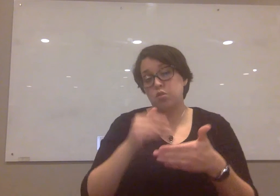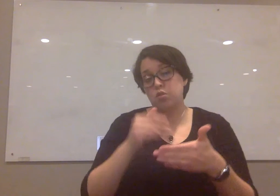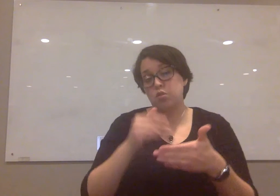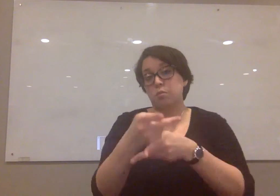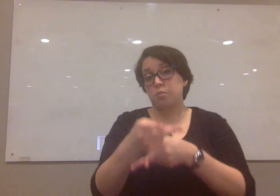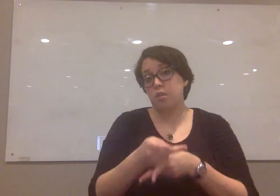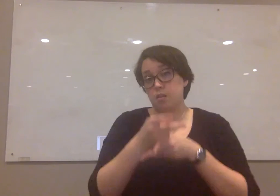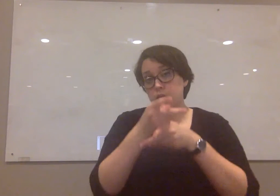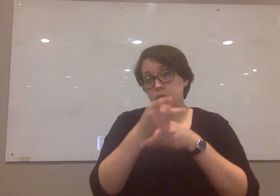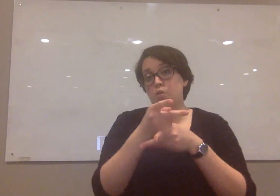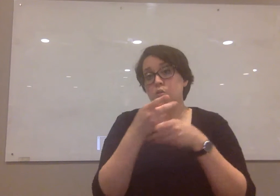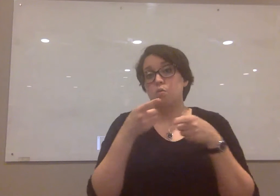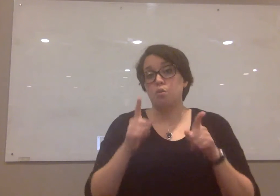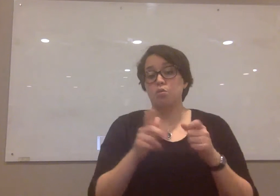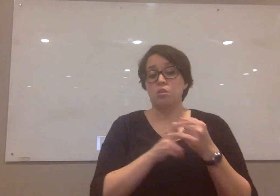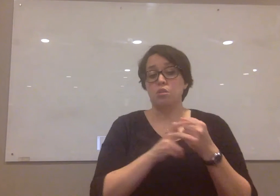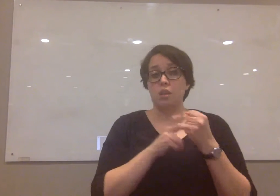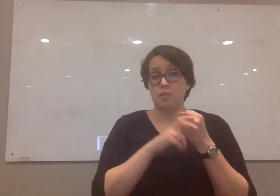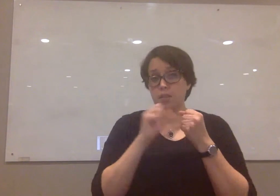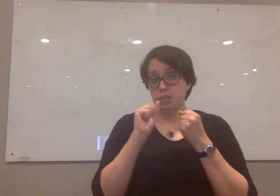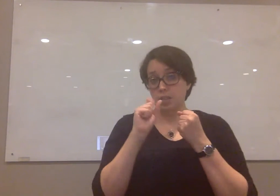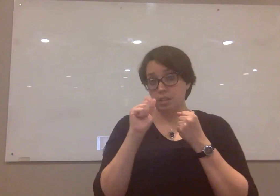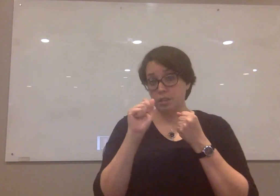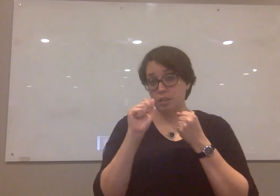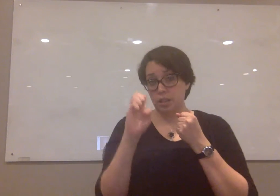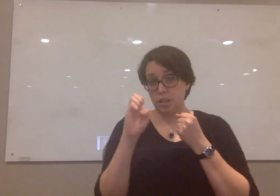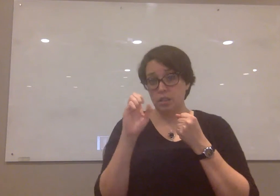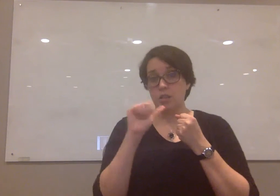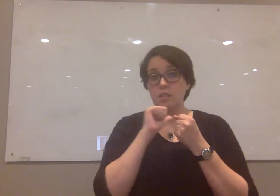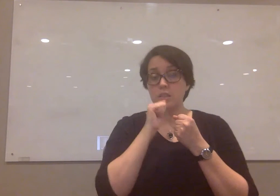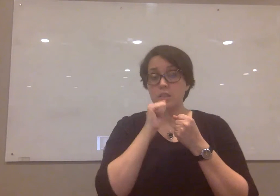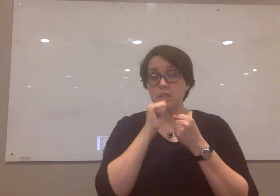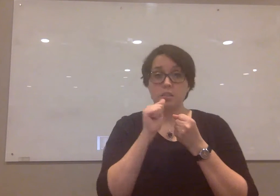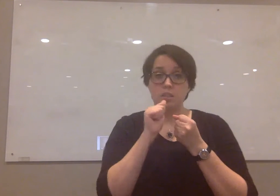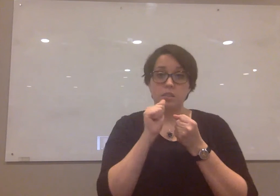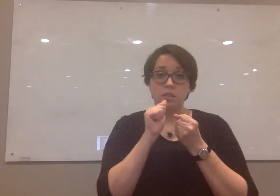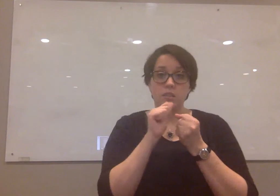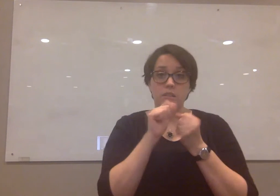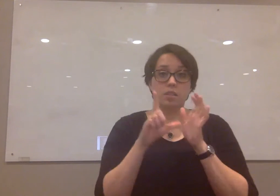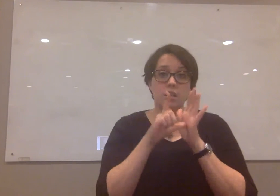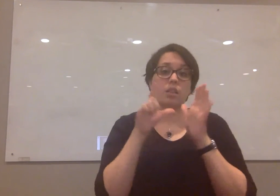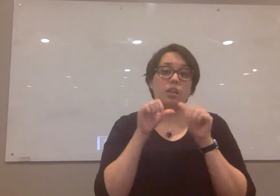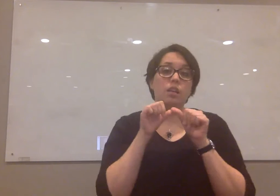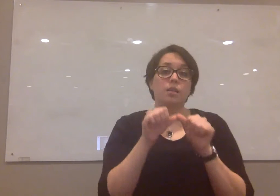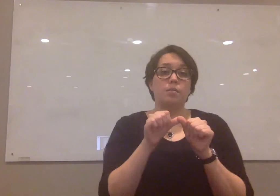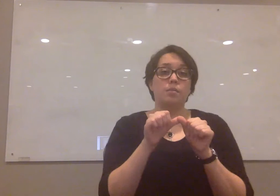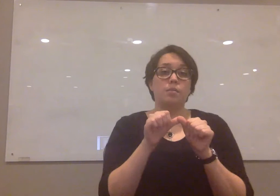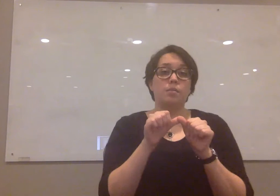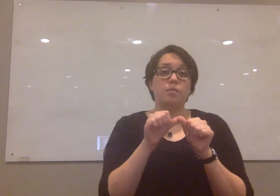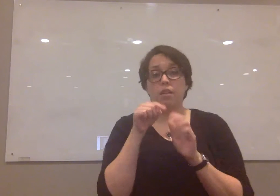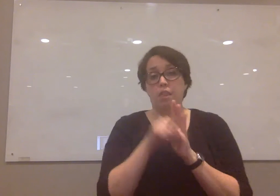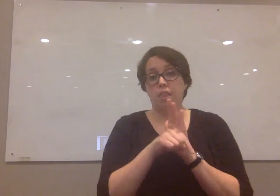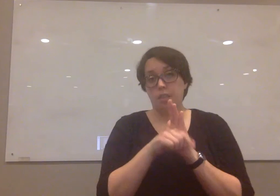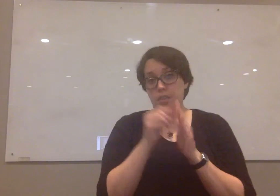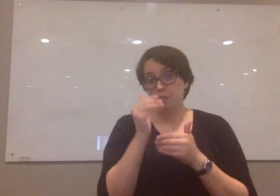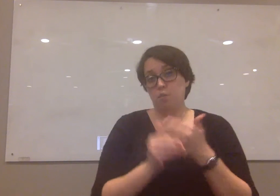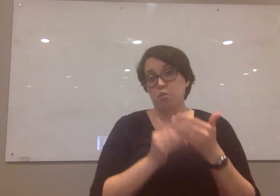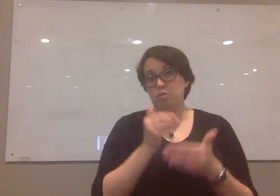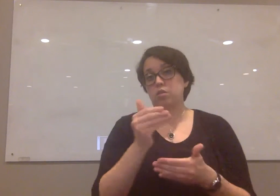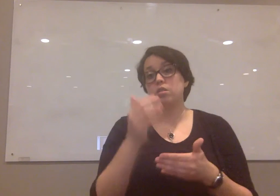when saving state that it's not going to instantly keep killing the process. Now, part of that is if it keeps killing the process, you'll hit